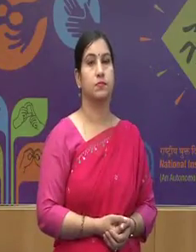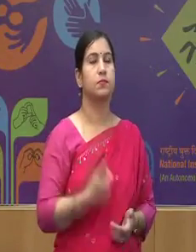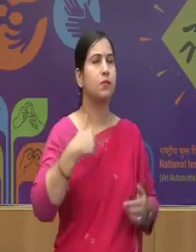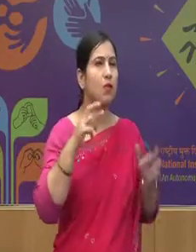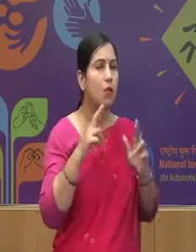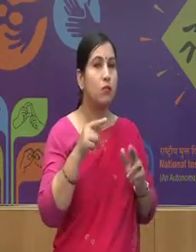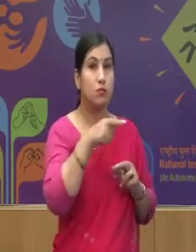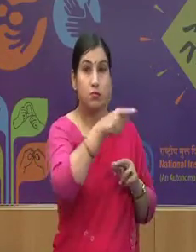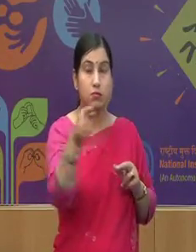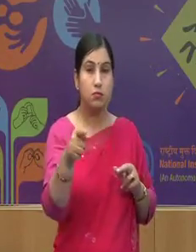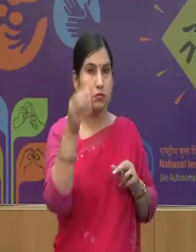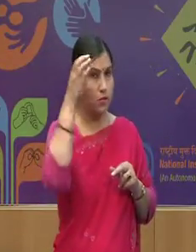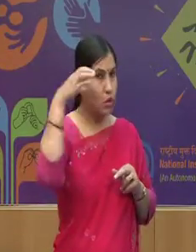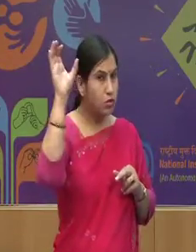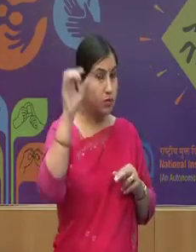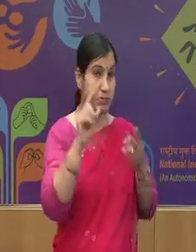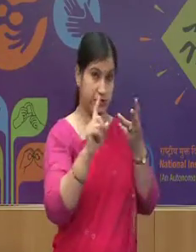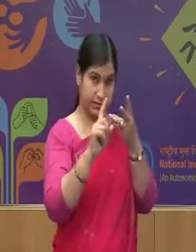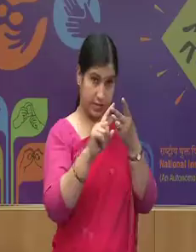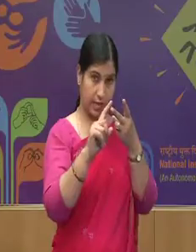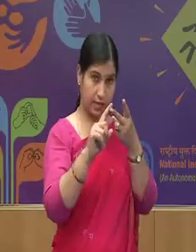I hope that your concept of Second World War